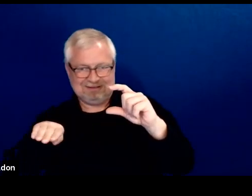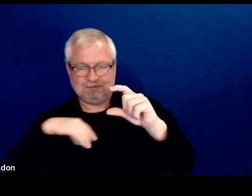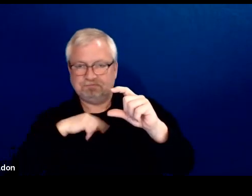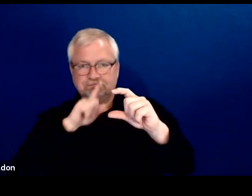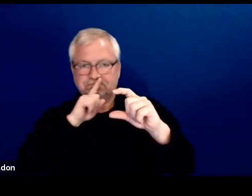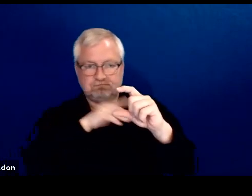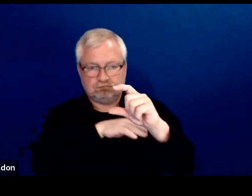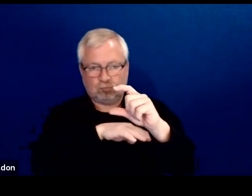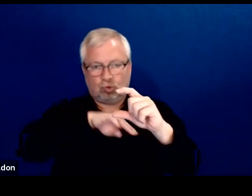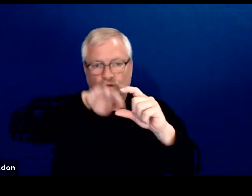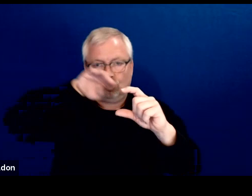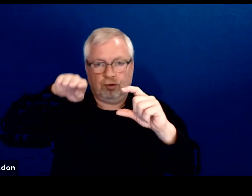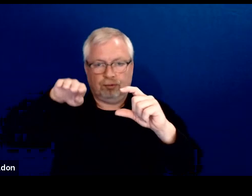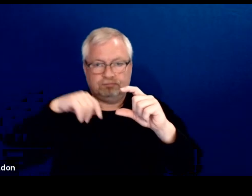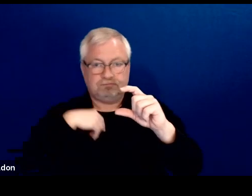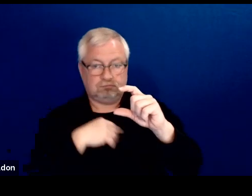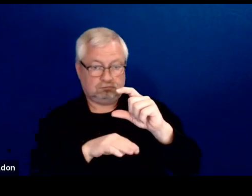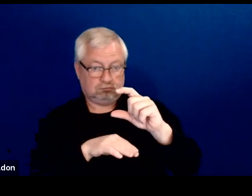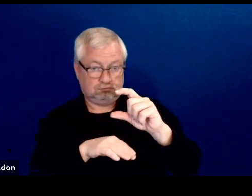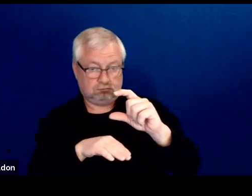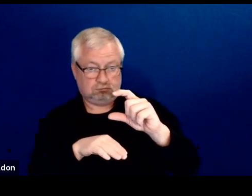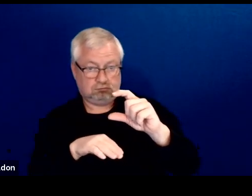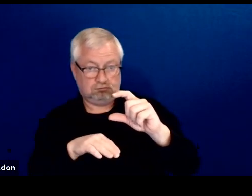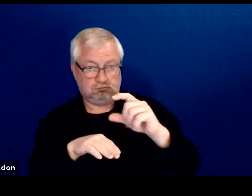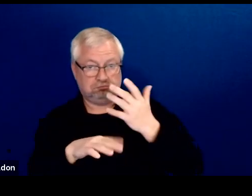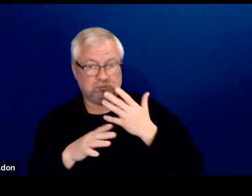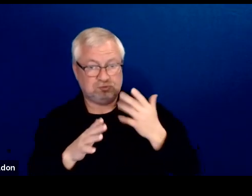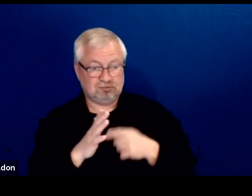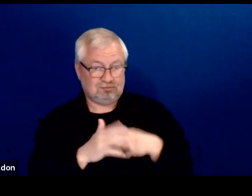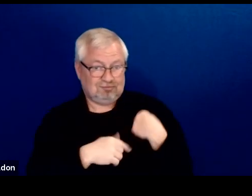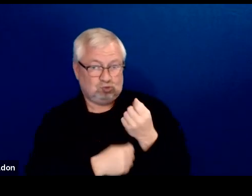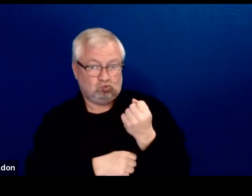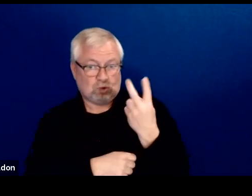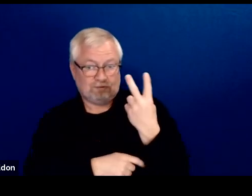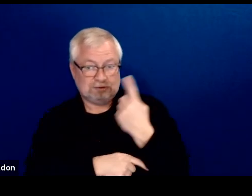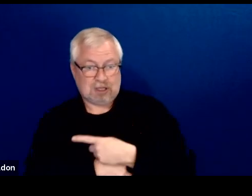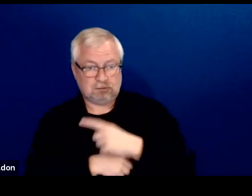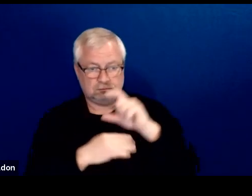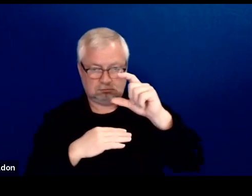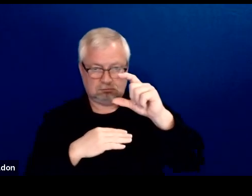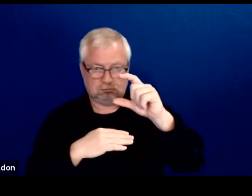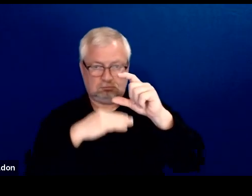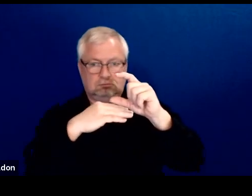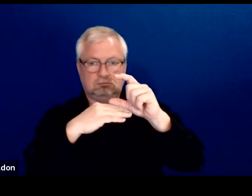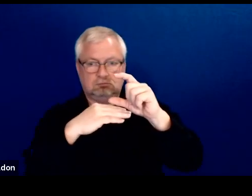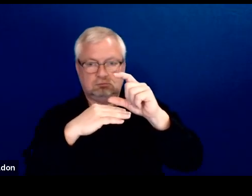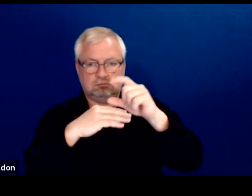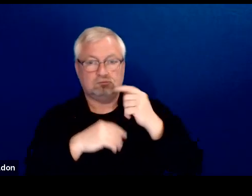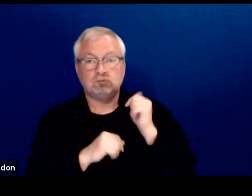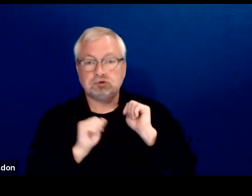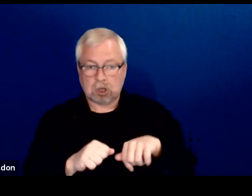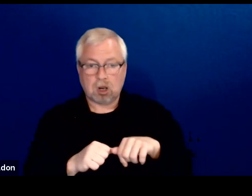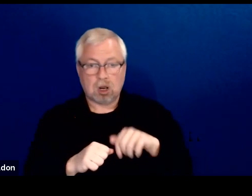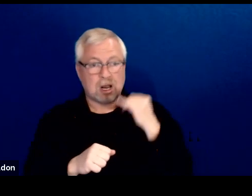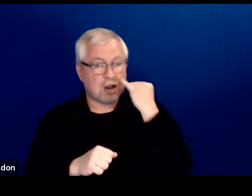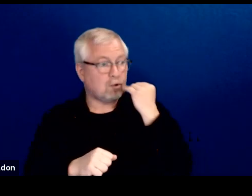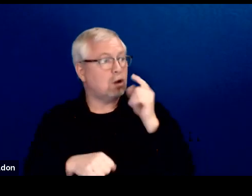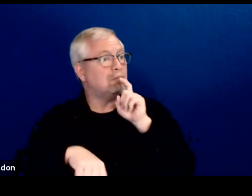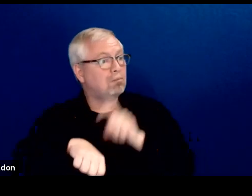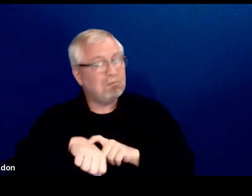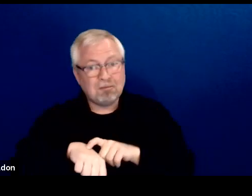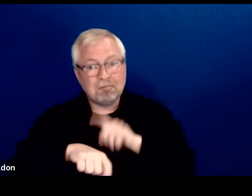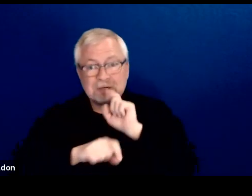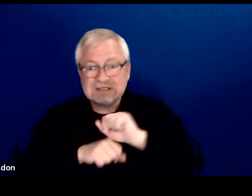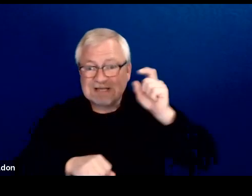doing is standing up, and in 24 hours, we can double that capacity in hospitals, what they already have ready to